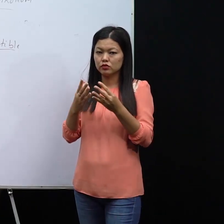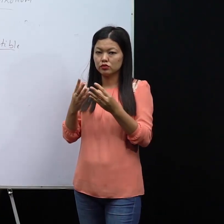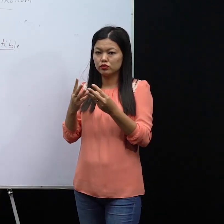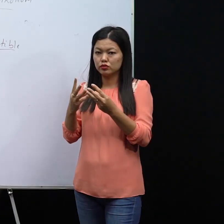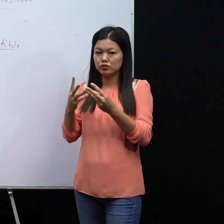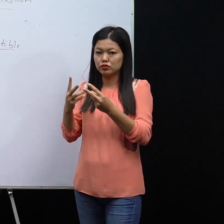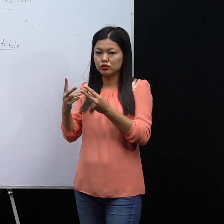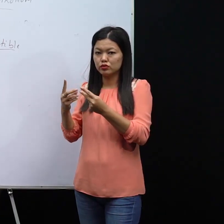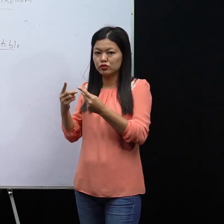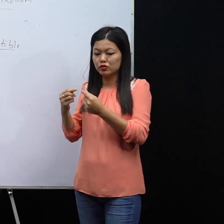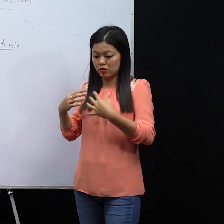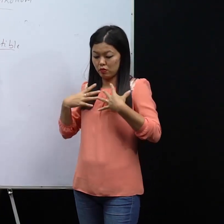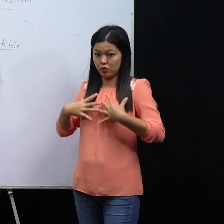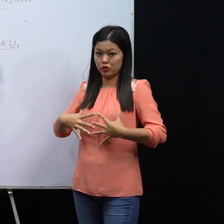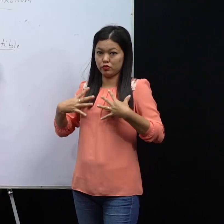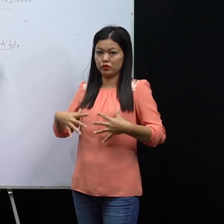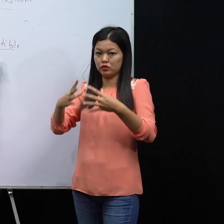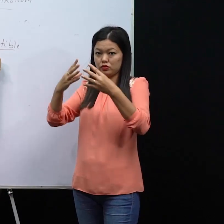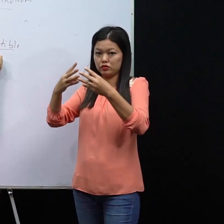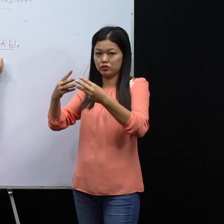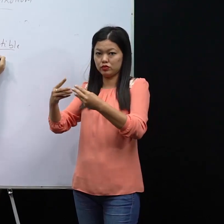high temperature. There is a high temperature.